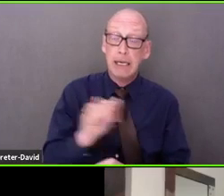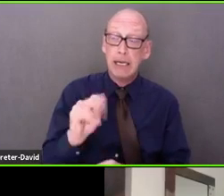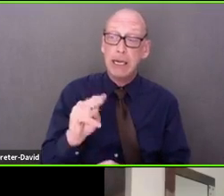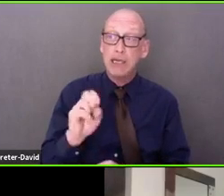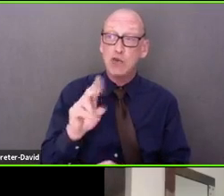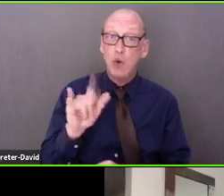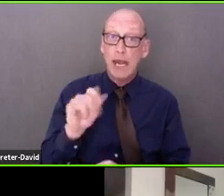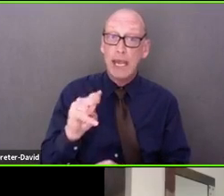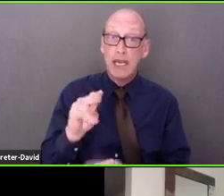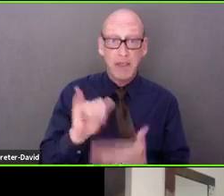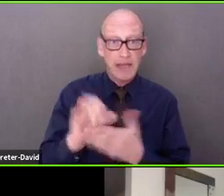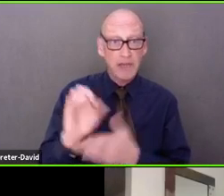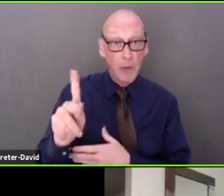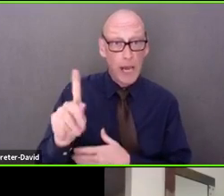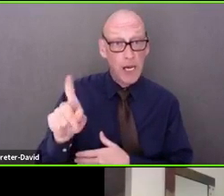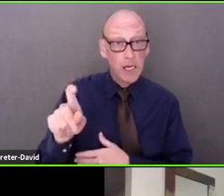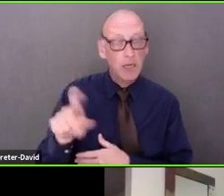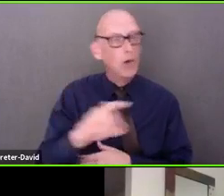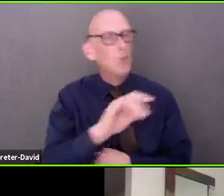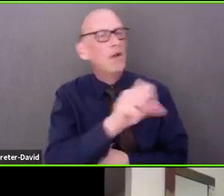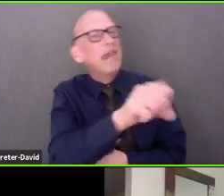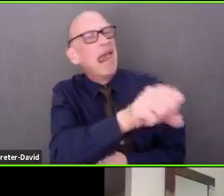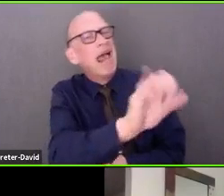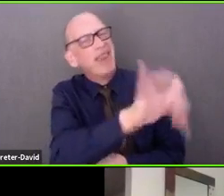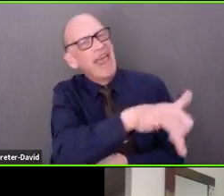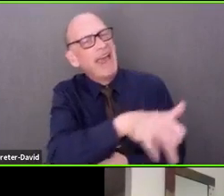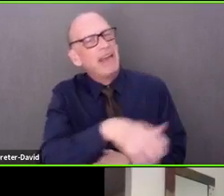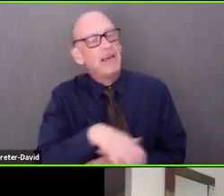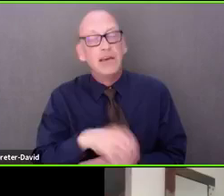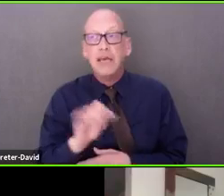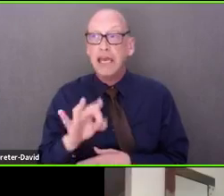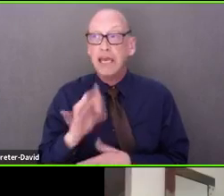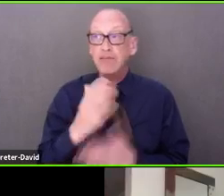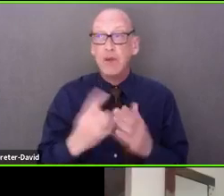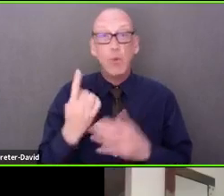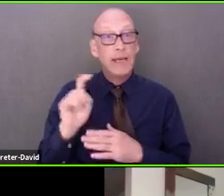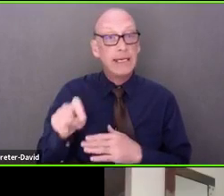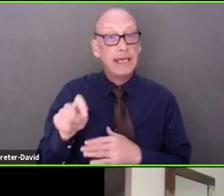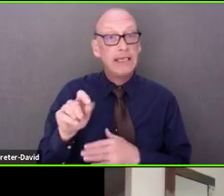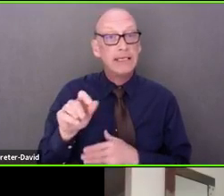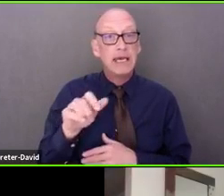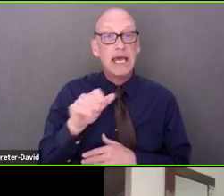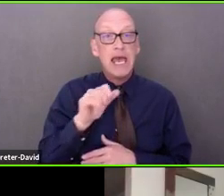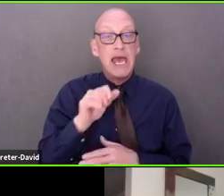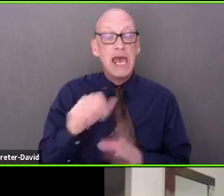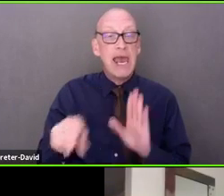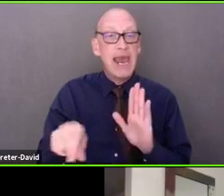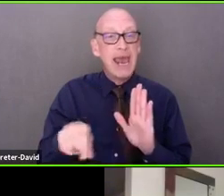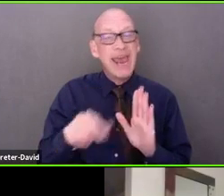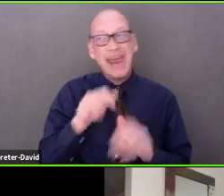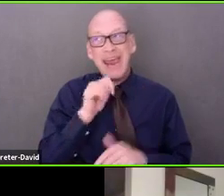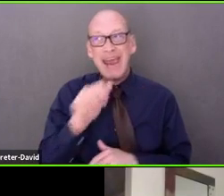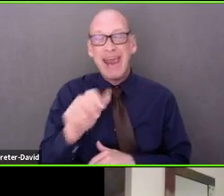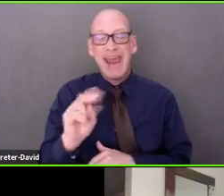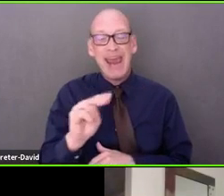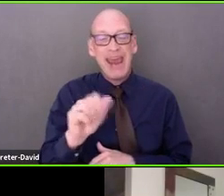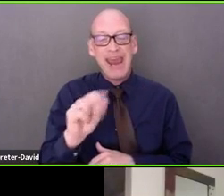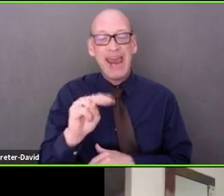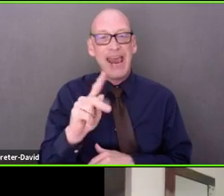be okay for them to take it. Well, yes. So if someone needs an antidepressant to help them